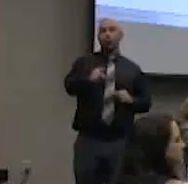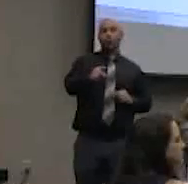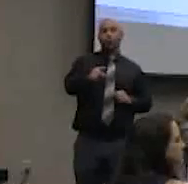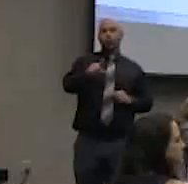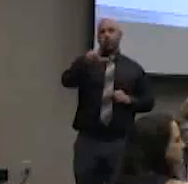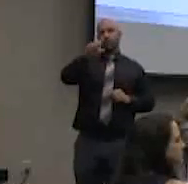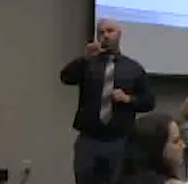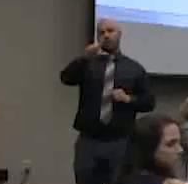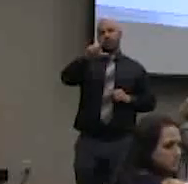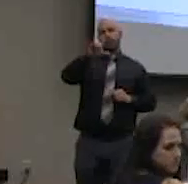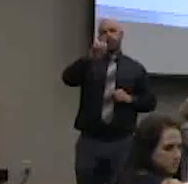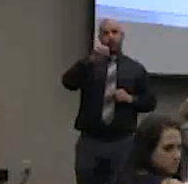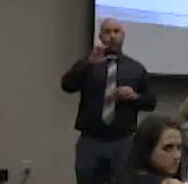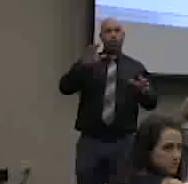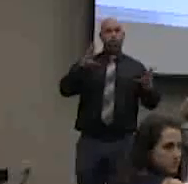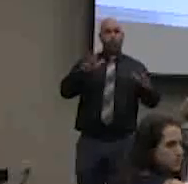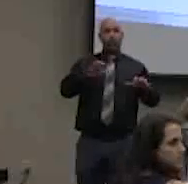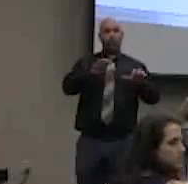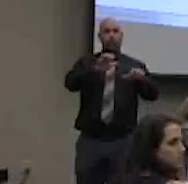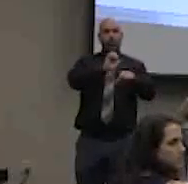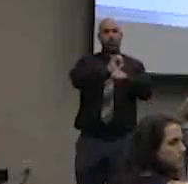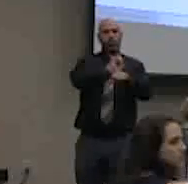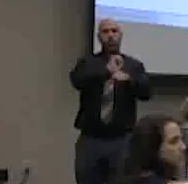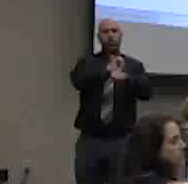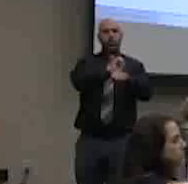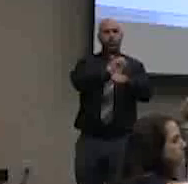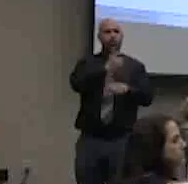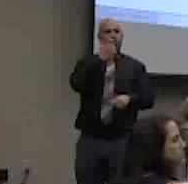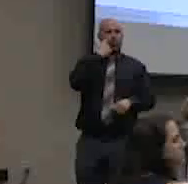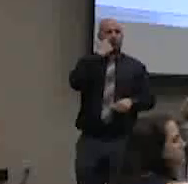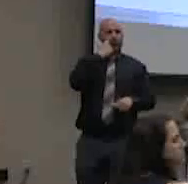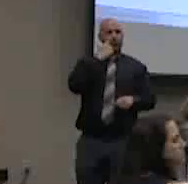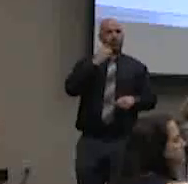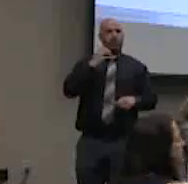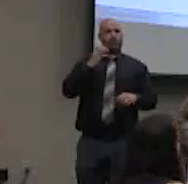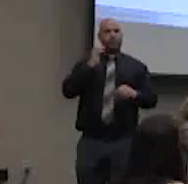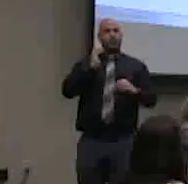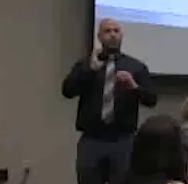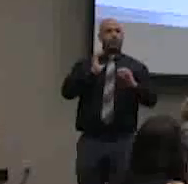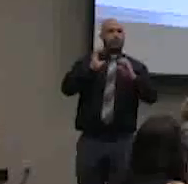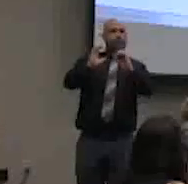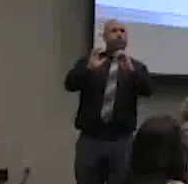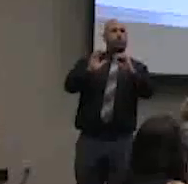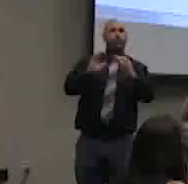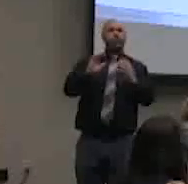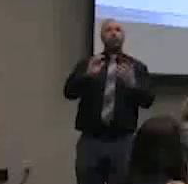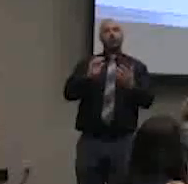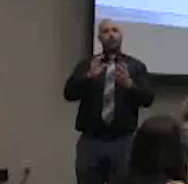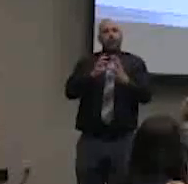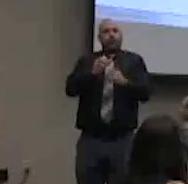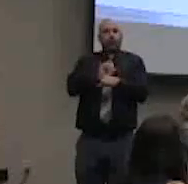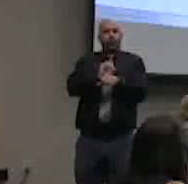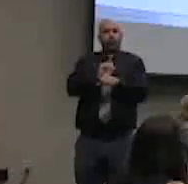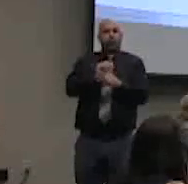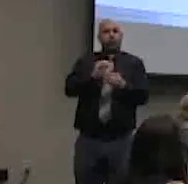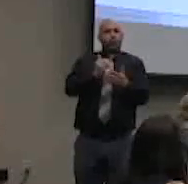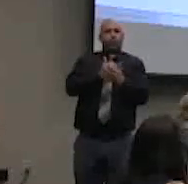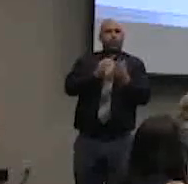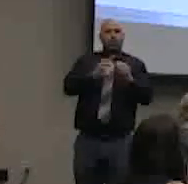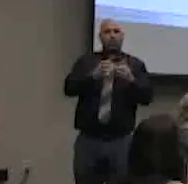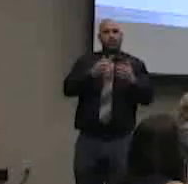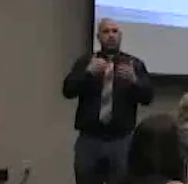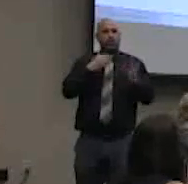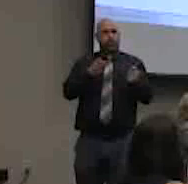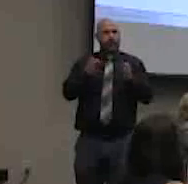actually moved a lot of work recently, and you're putting in a new classroom, you have all kind of plans for